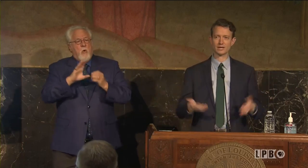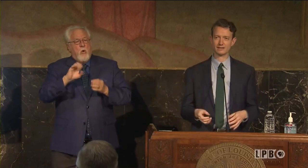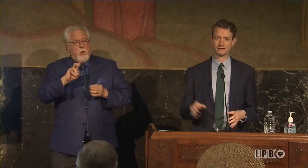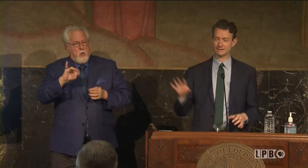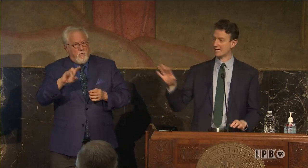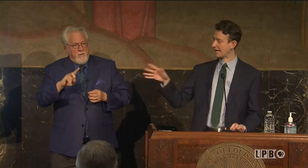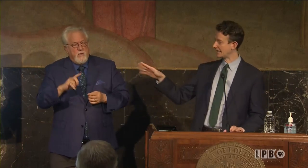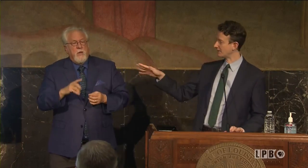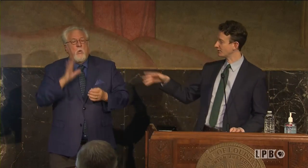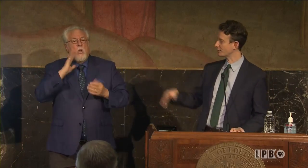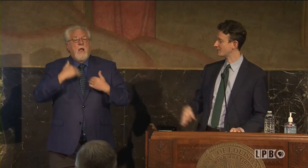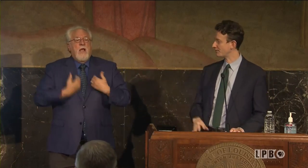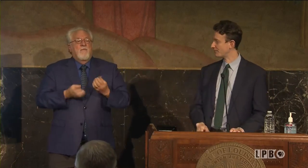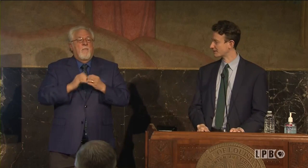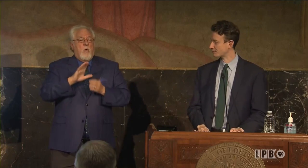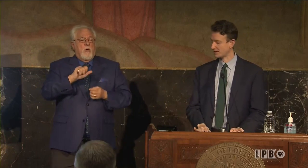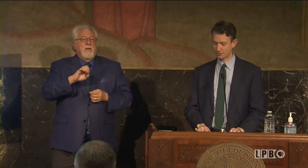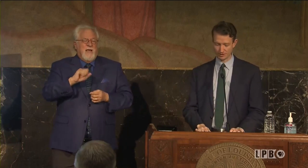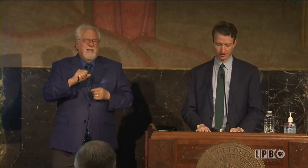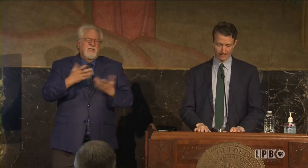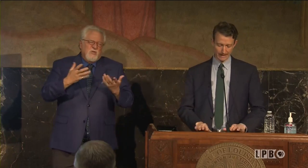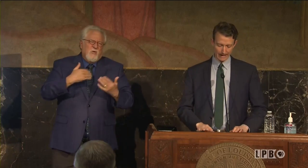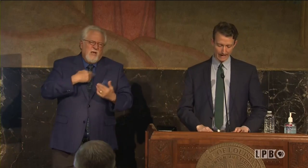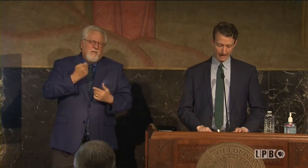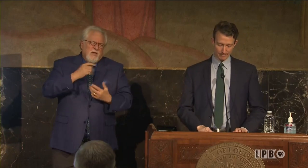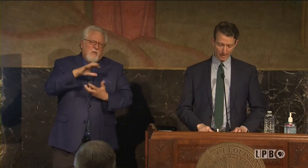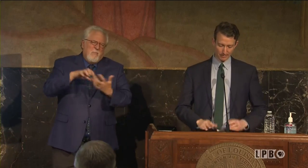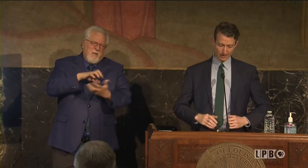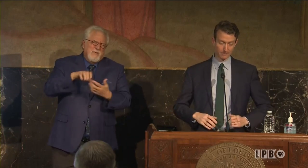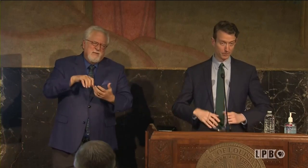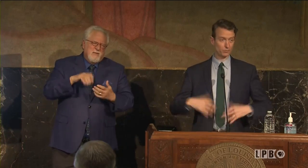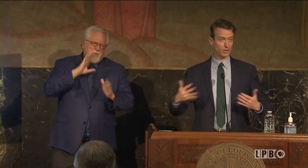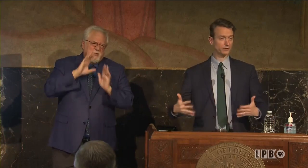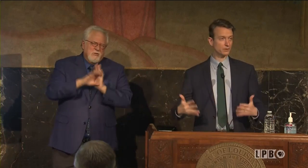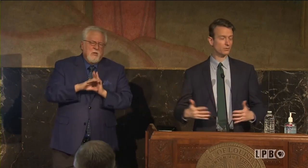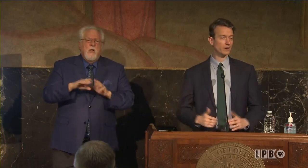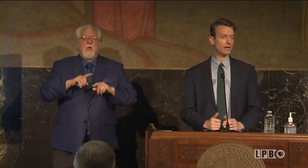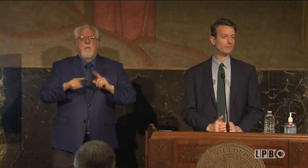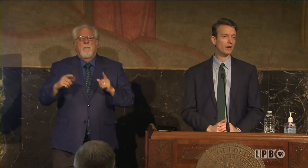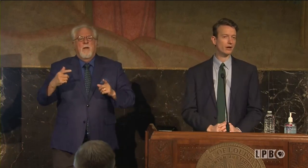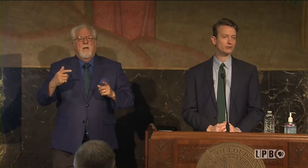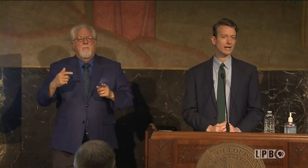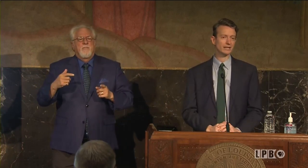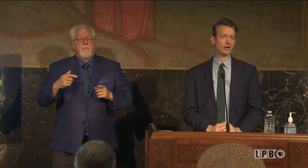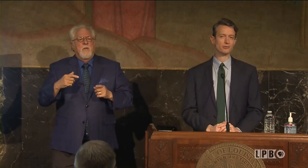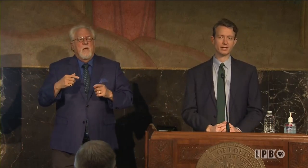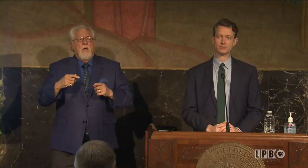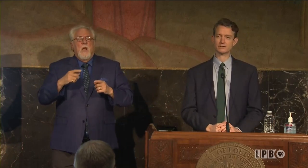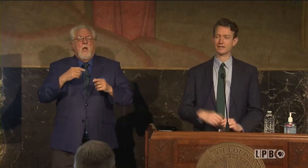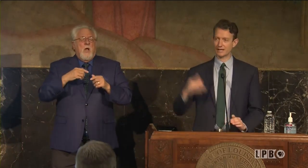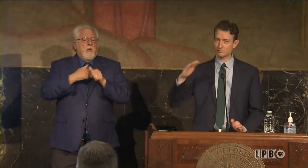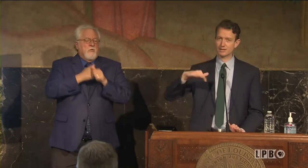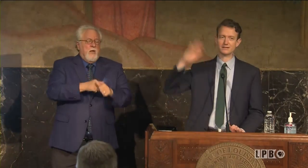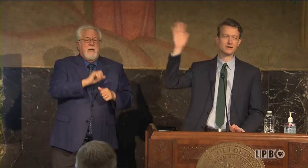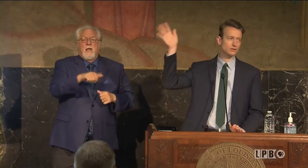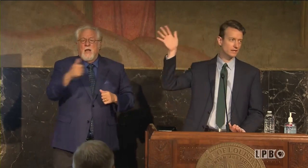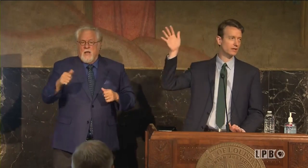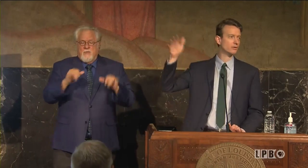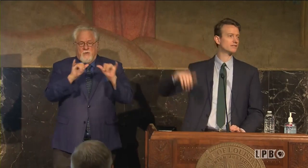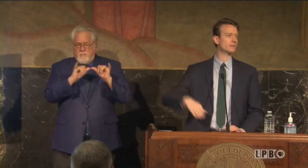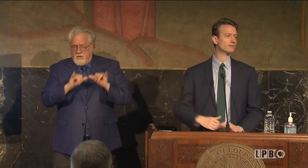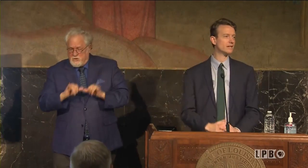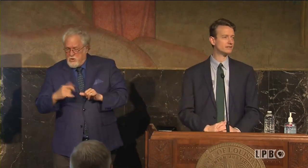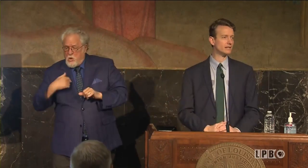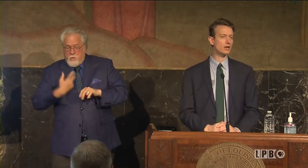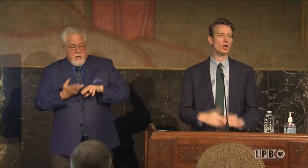have more cases and give a little bit of a mixed picture here. But we also are tracking other metrics, like as we continue to